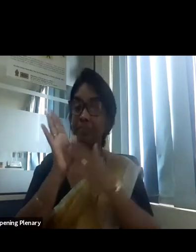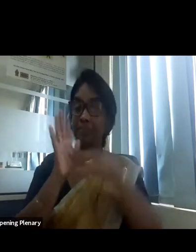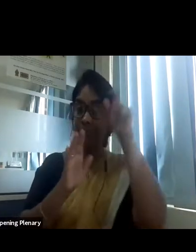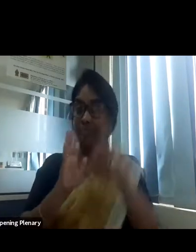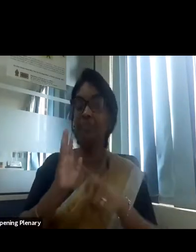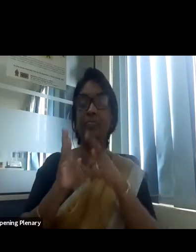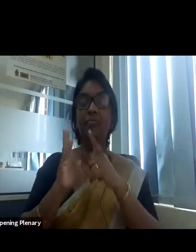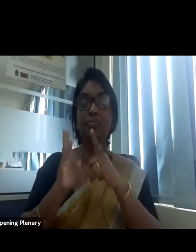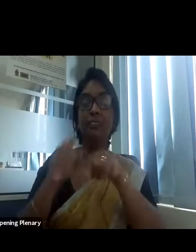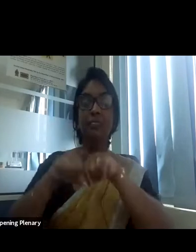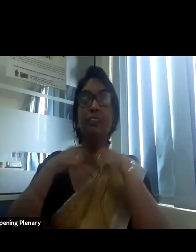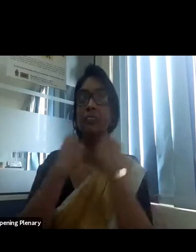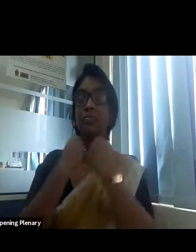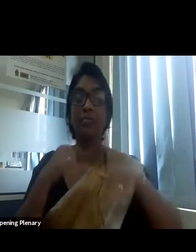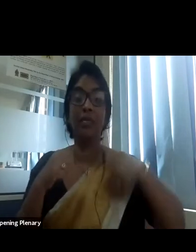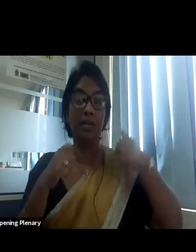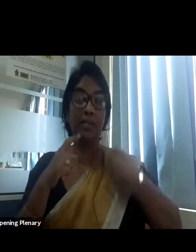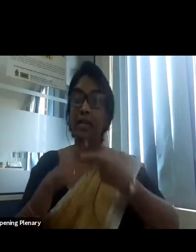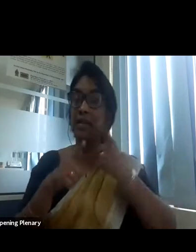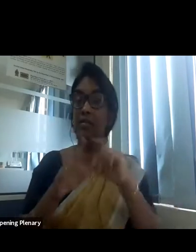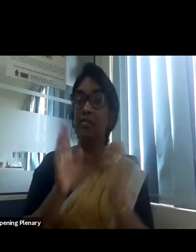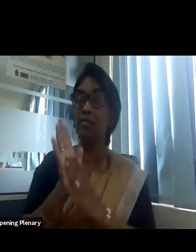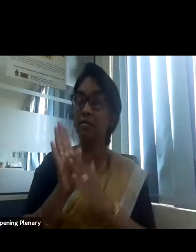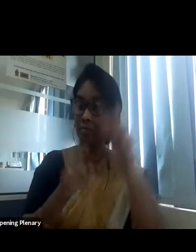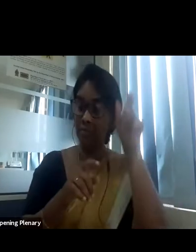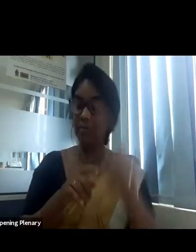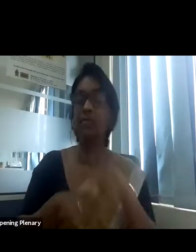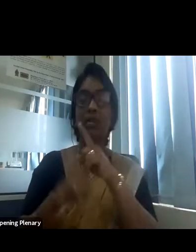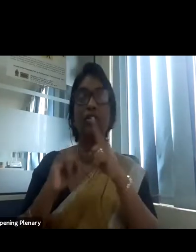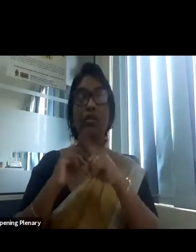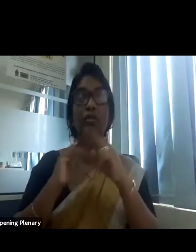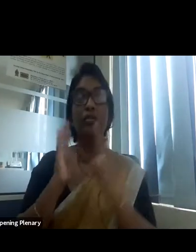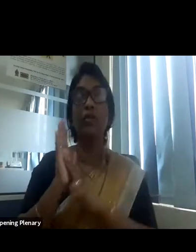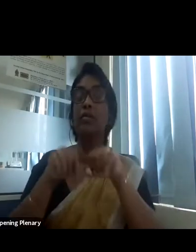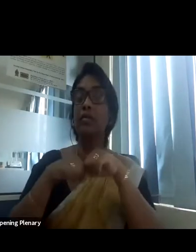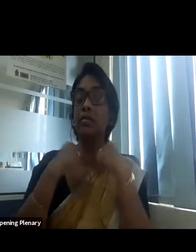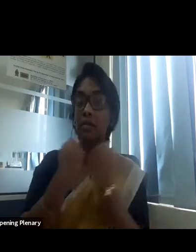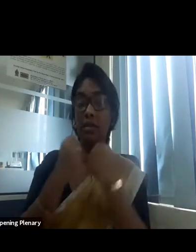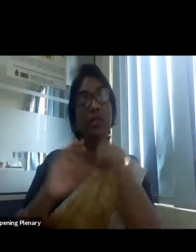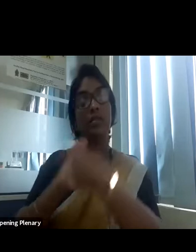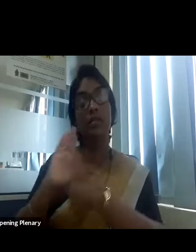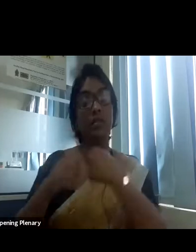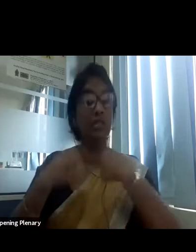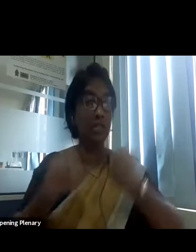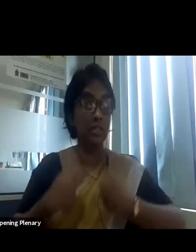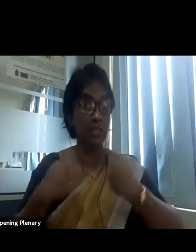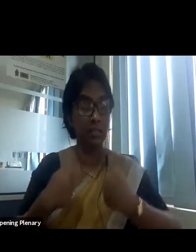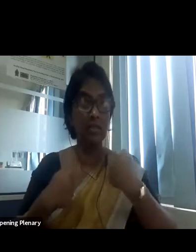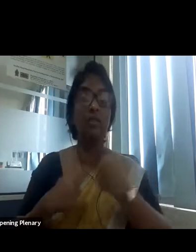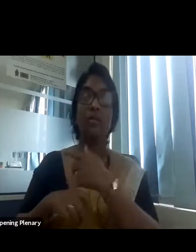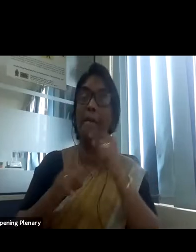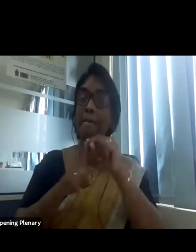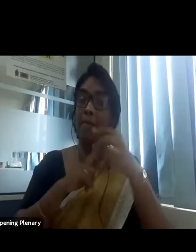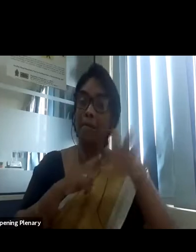Jambo, Chairman UN Global Compact Sri Lanka Dilan Fernando, members of the Board Global Compact Network